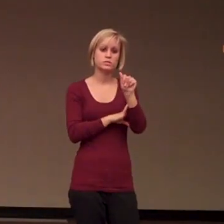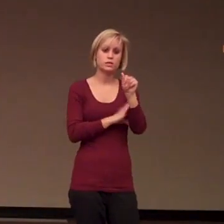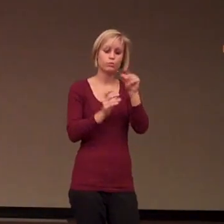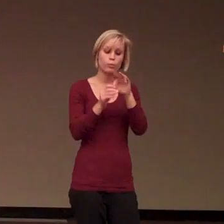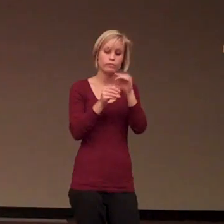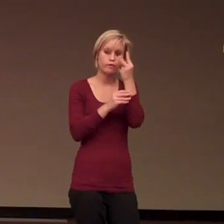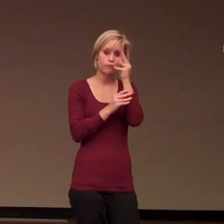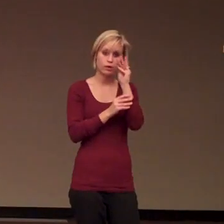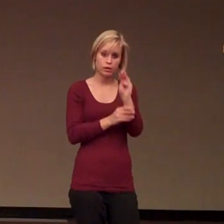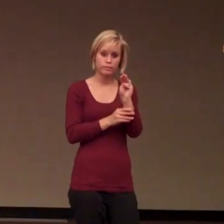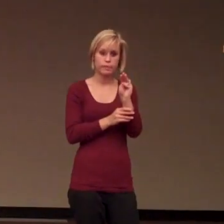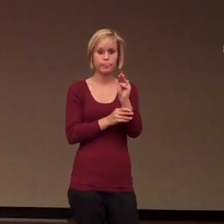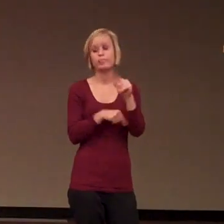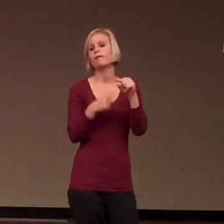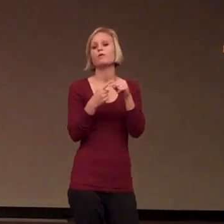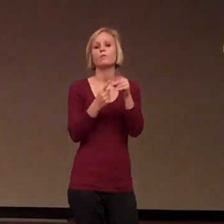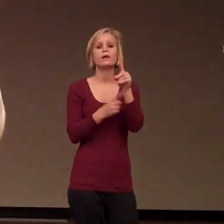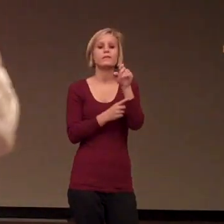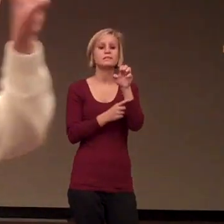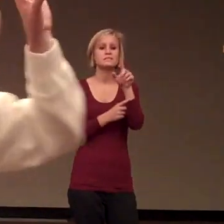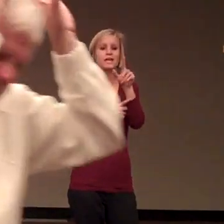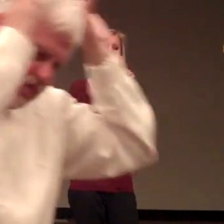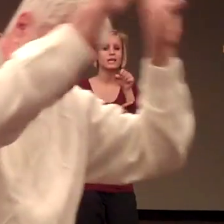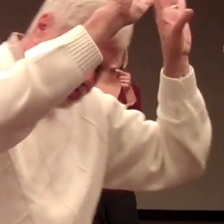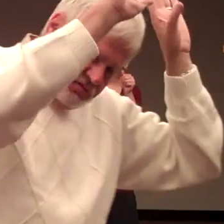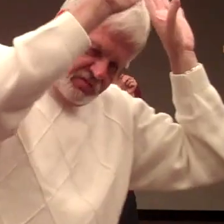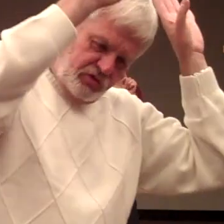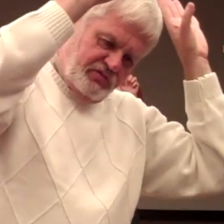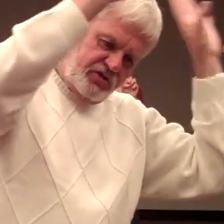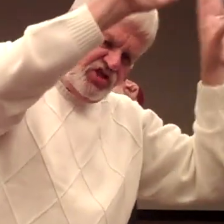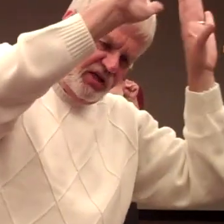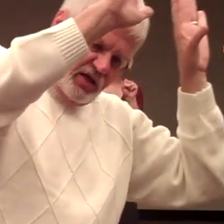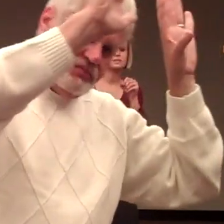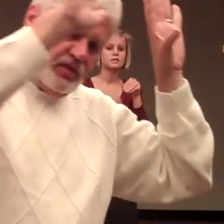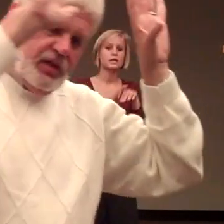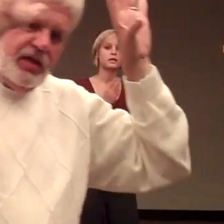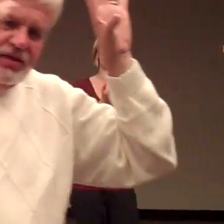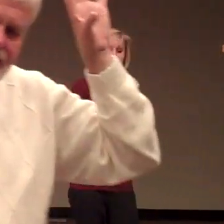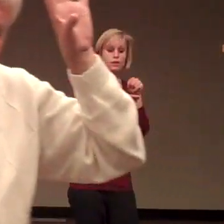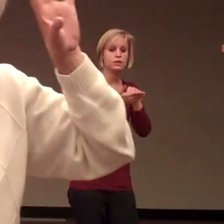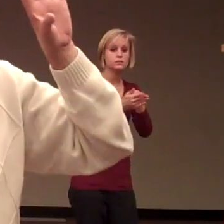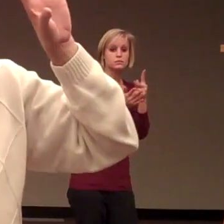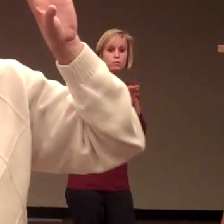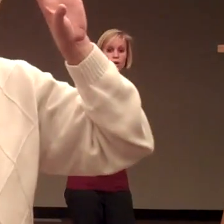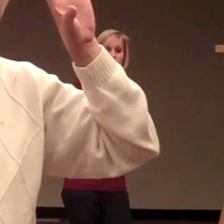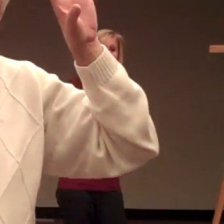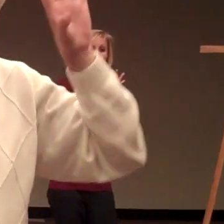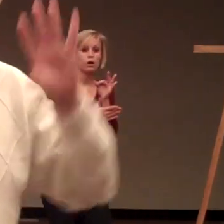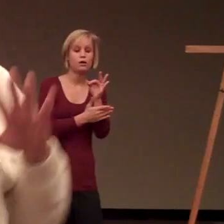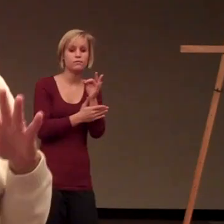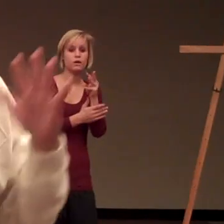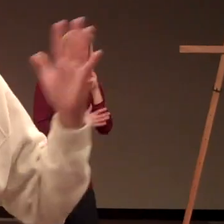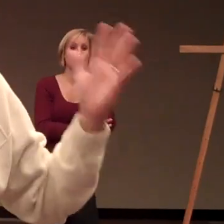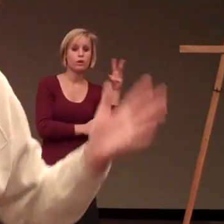Well, when the delegates from this part of Western Virginia